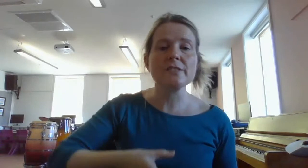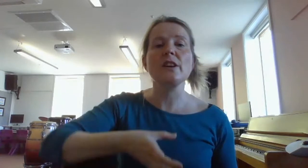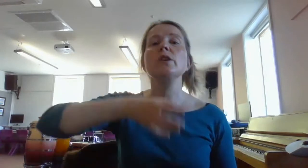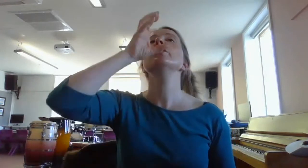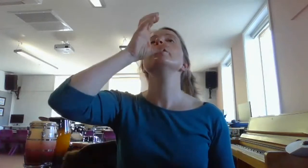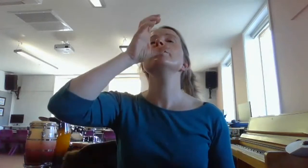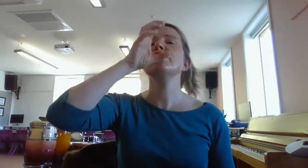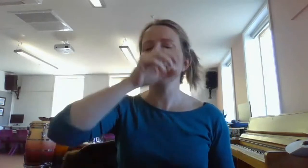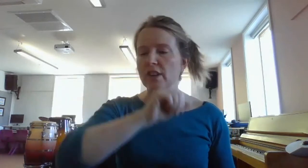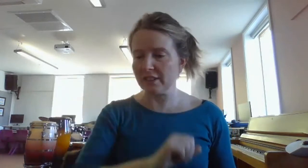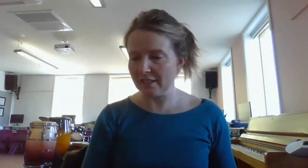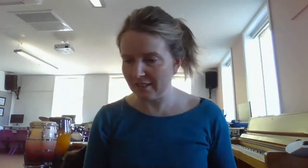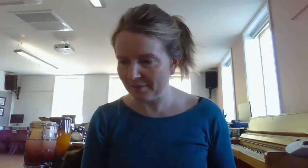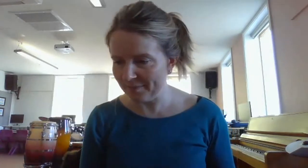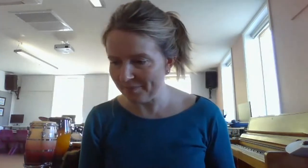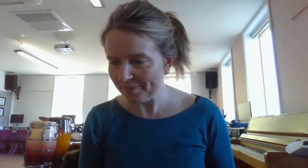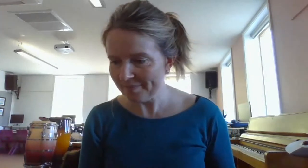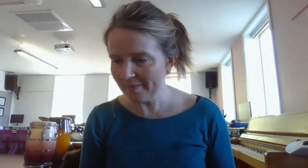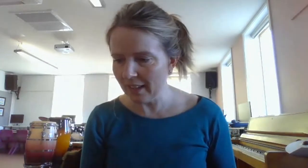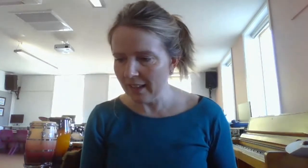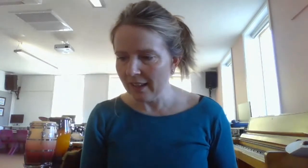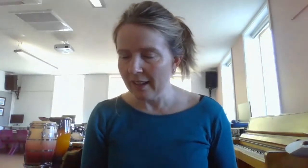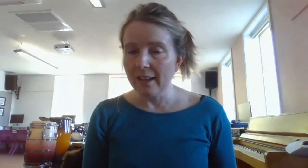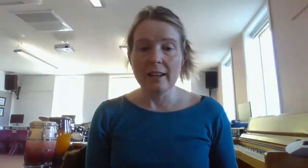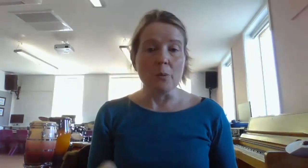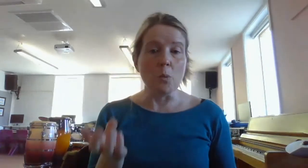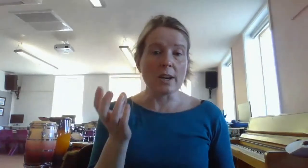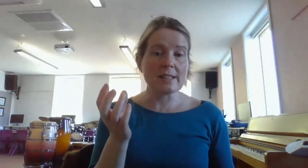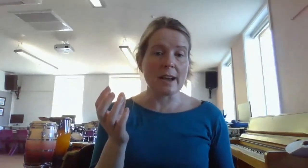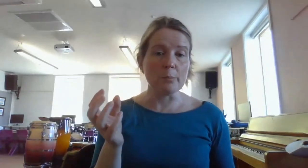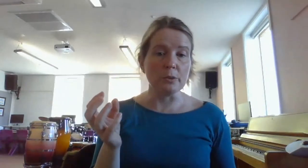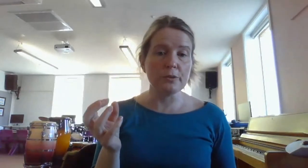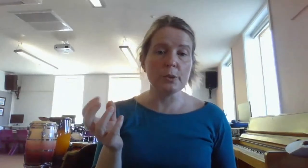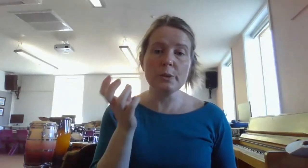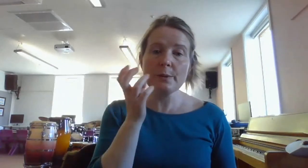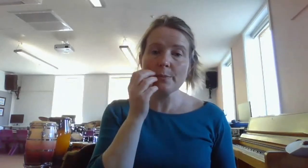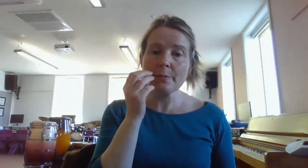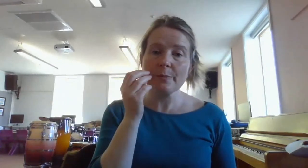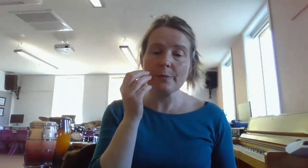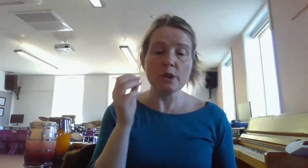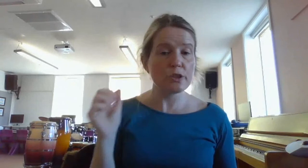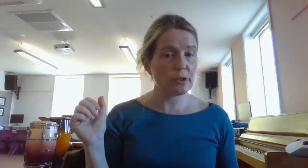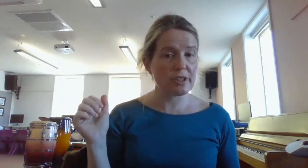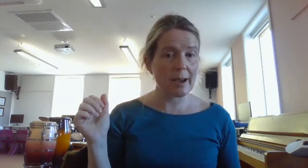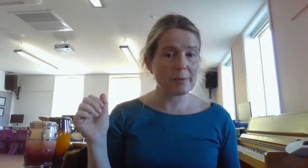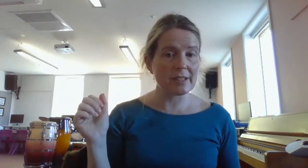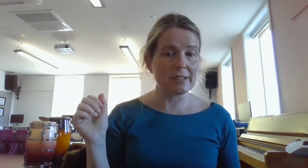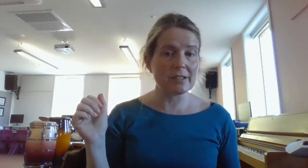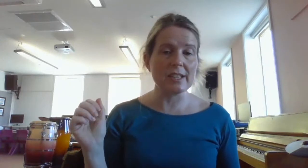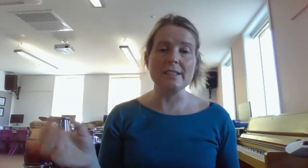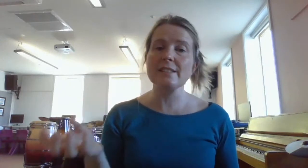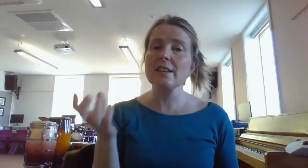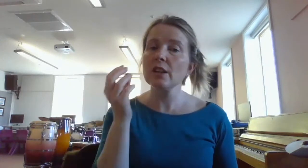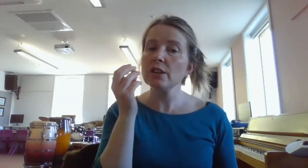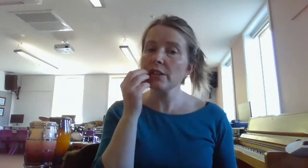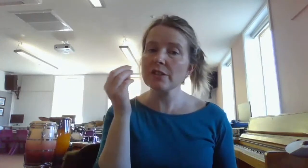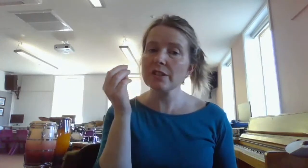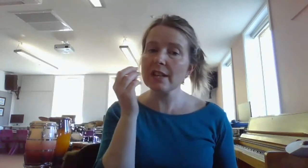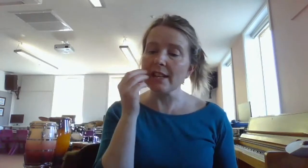So to drink. 1 tap was food. 2 taps is to eat. To